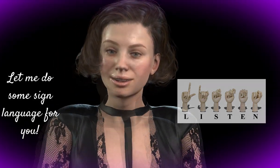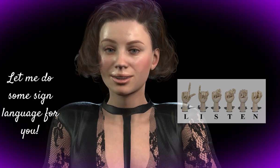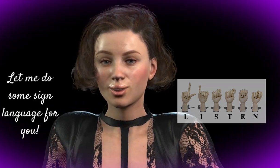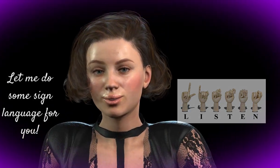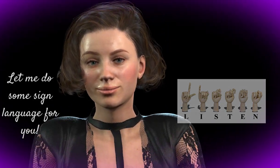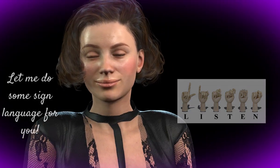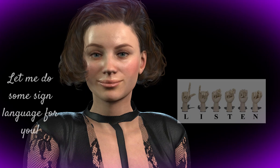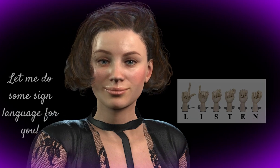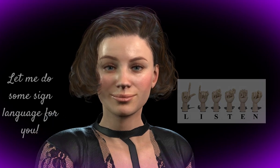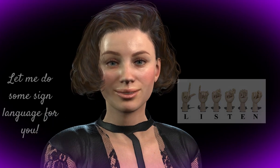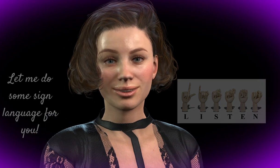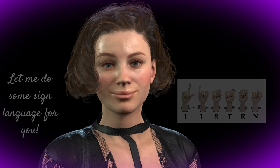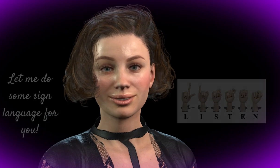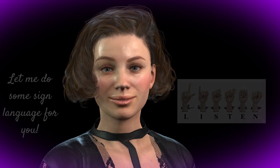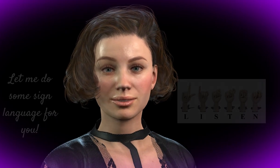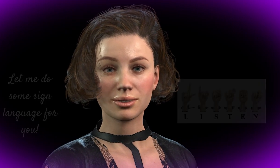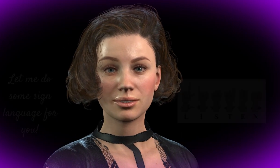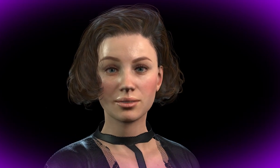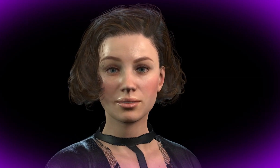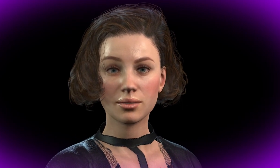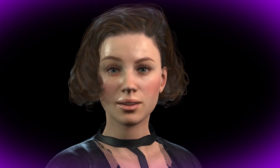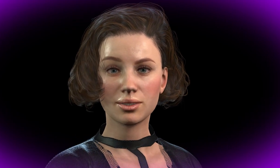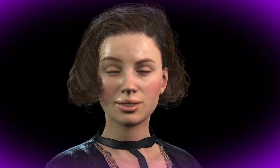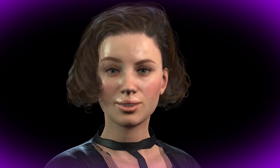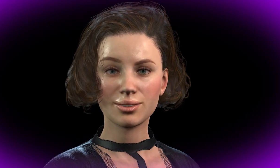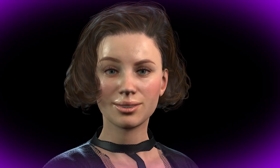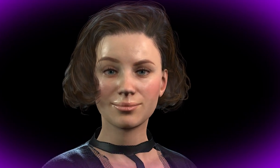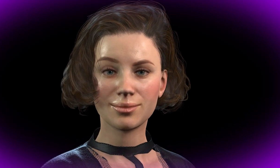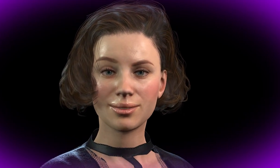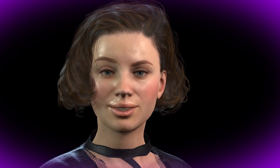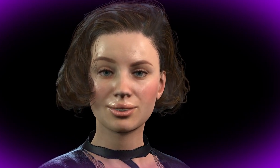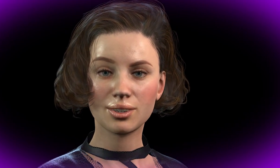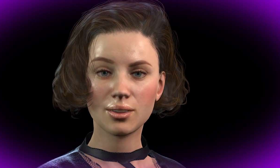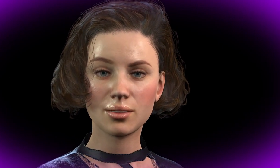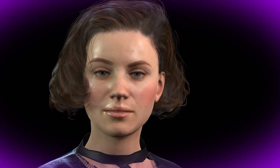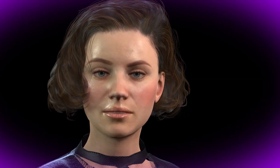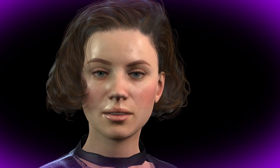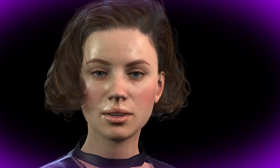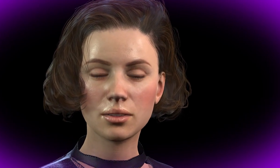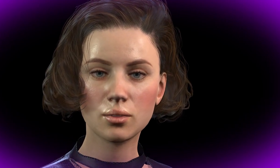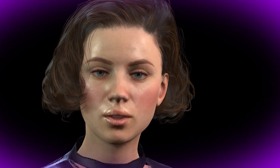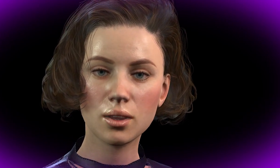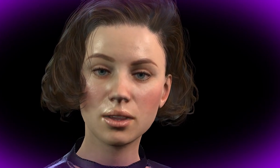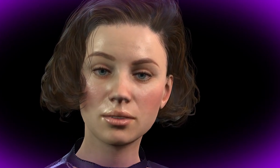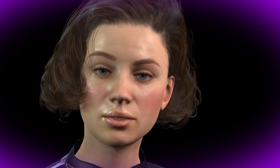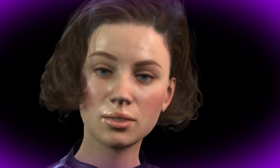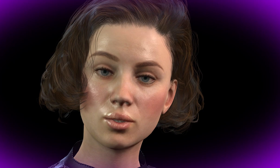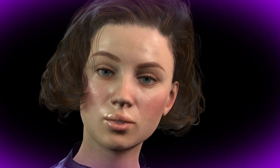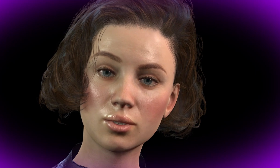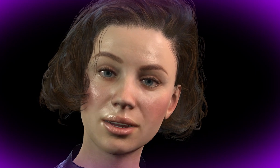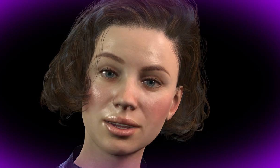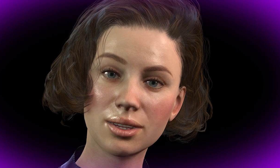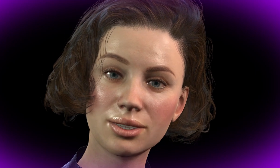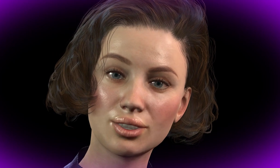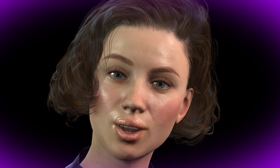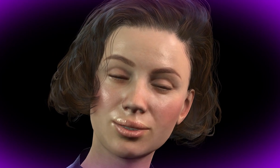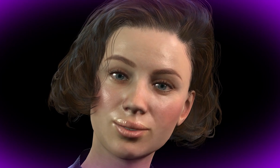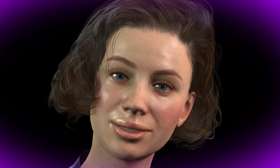Hello, my name is Emily. I was created by my creator, Fun. What I'm going to do today is show you the